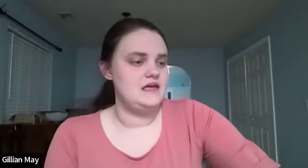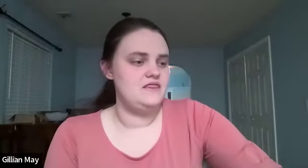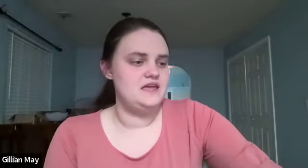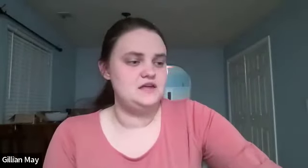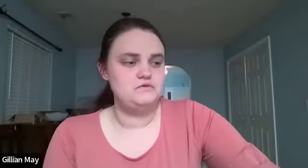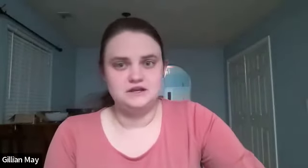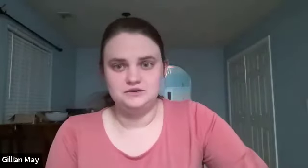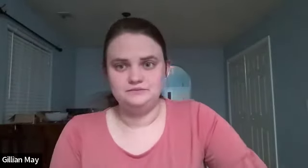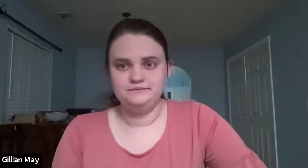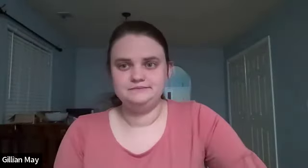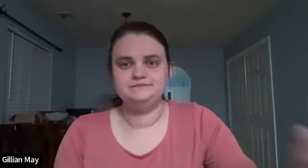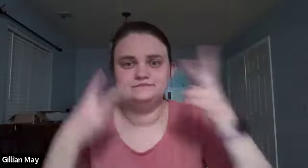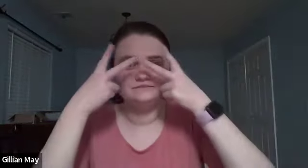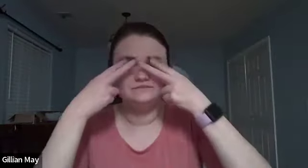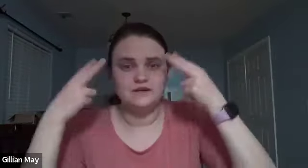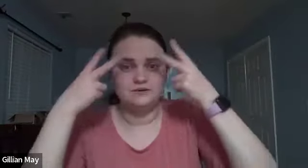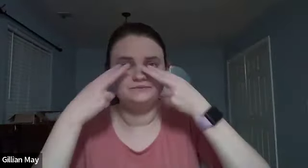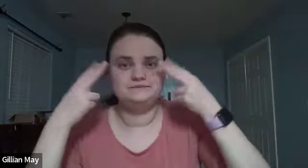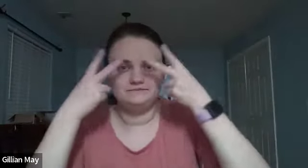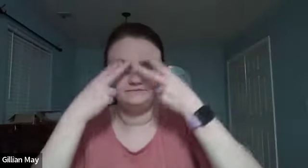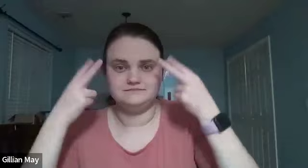And then raccoon, raccoon.